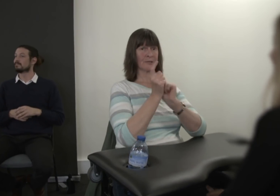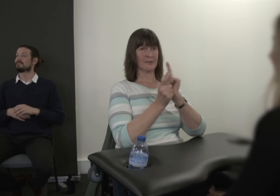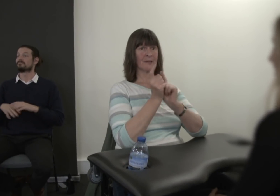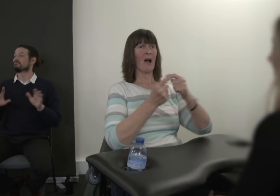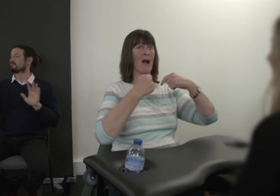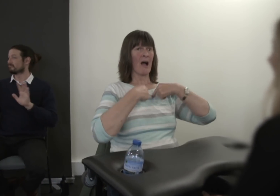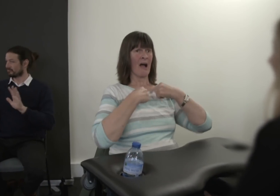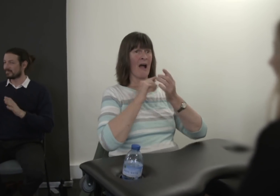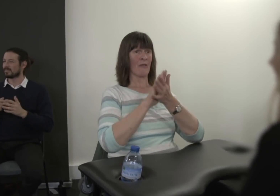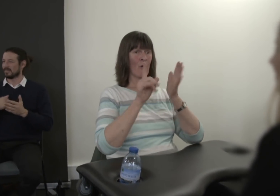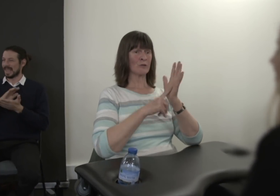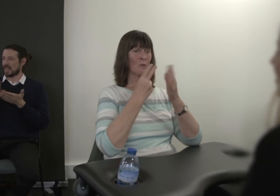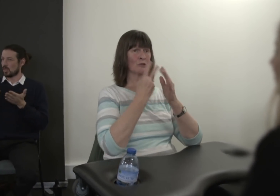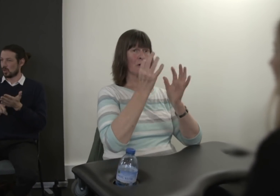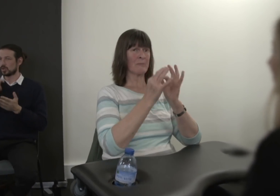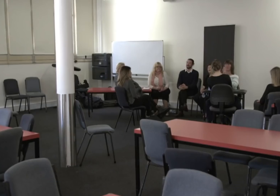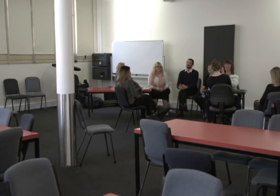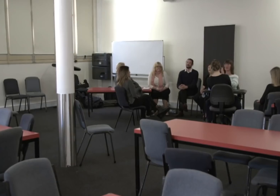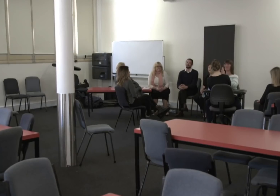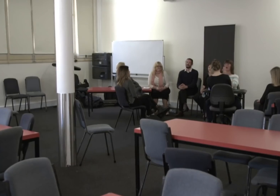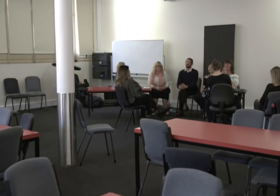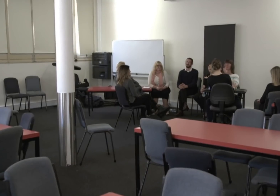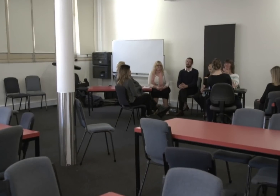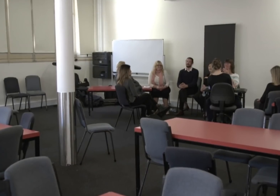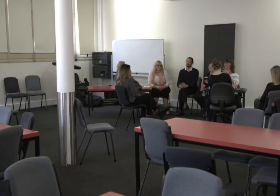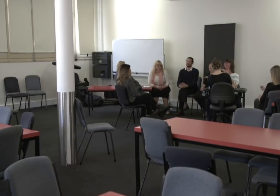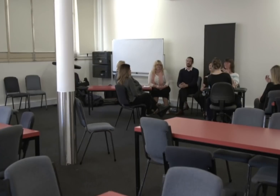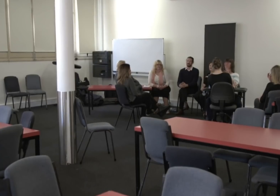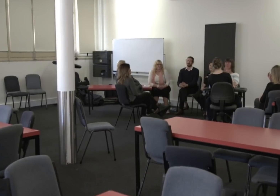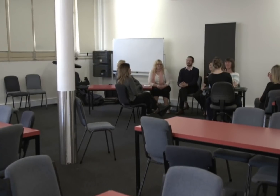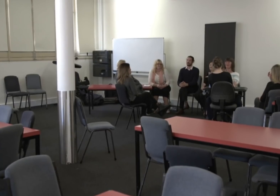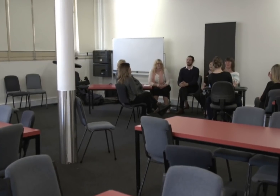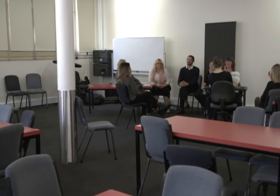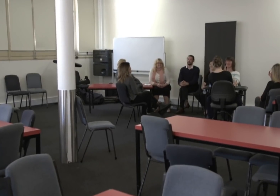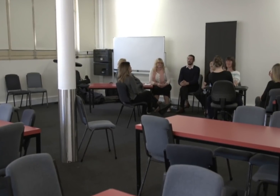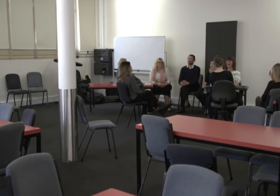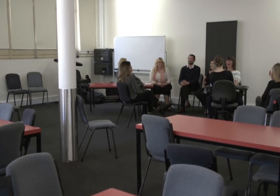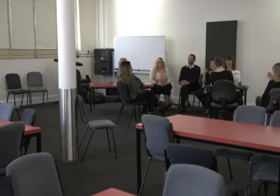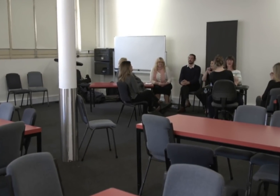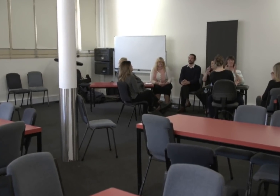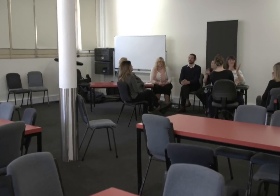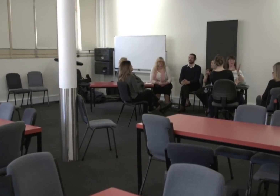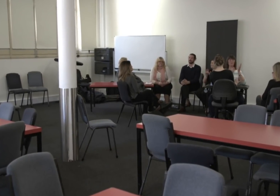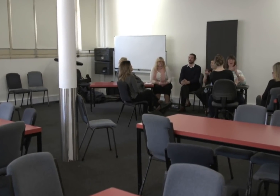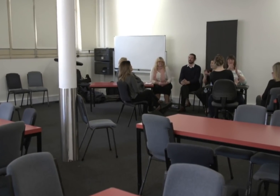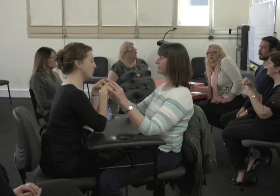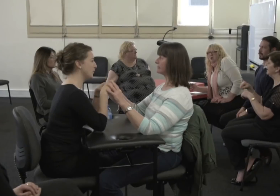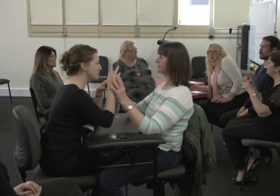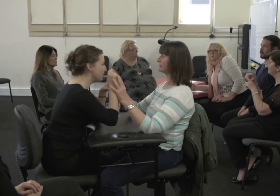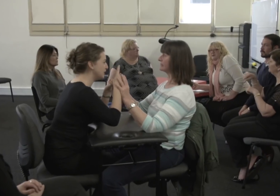the meeting today. I'm Heather Lawson. I do odd bits and pieces here for work, but it's really difficult to find work because